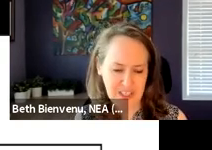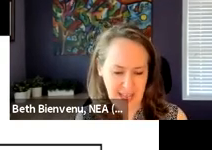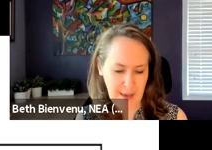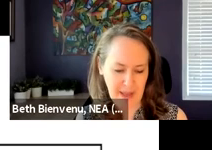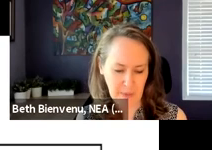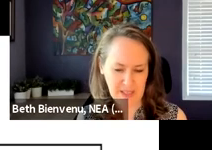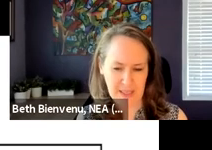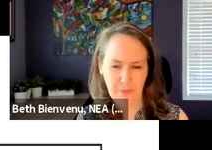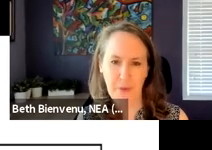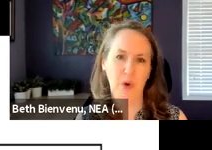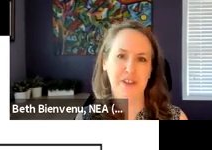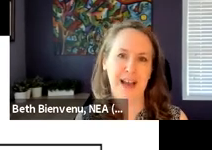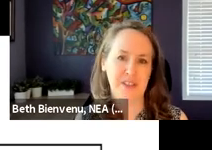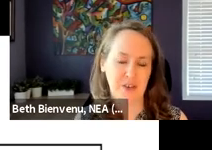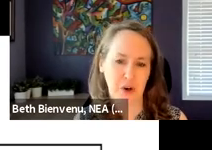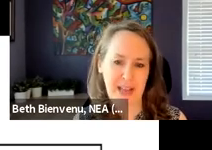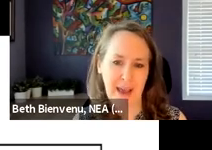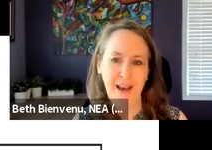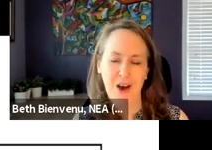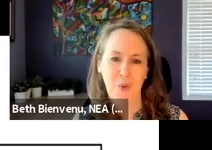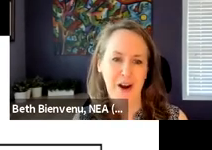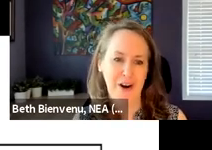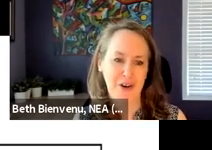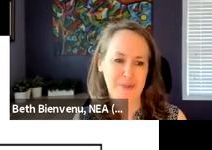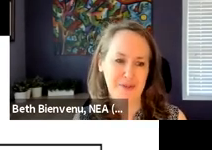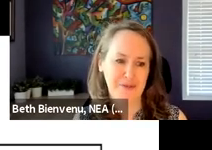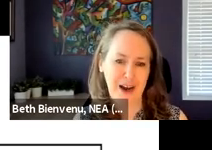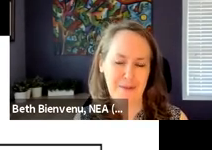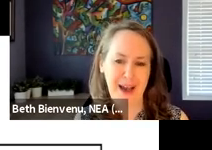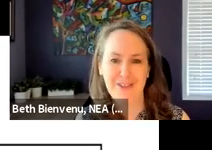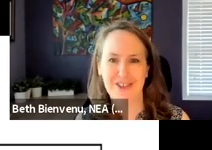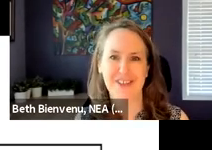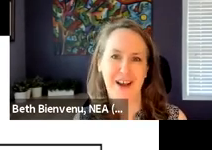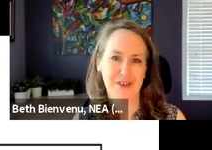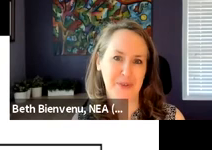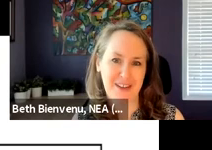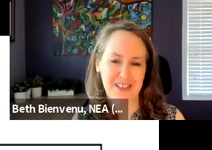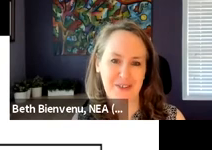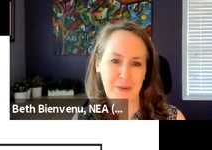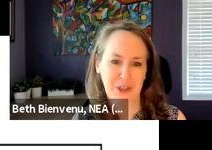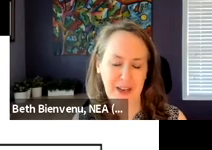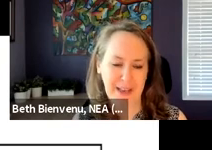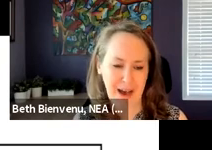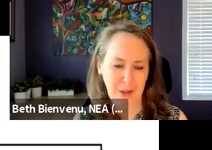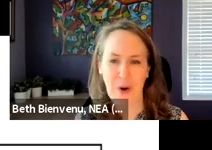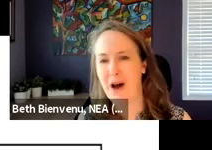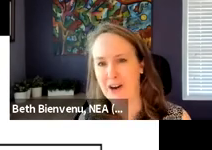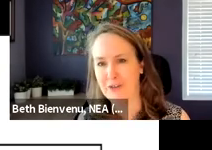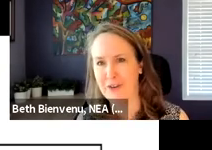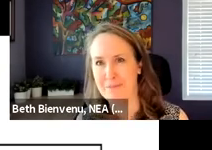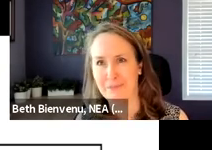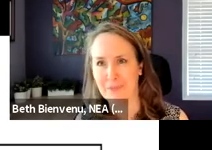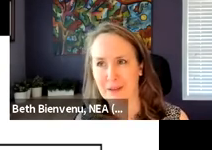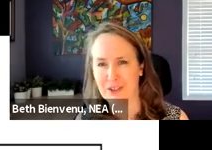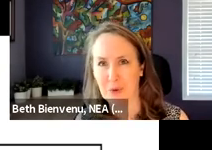going to show today, but it's from World Down Syndrome Day, where a group of actors and others with Down syndrome, including Lauren